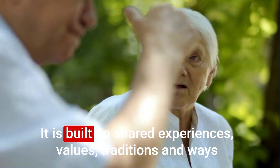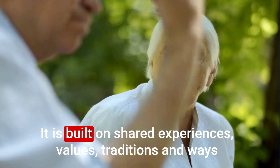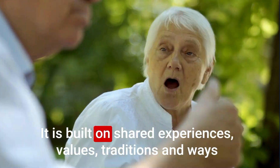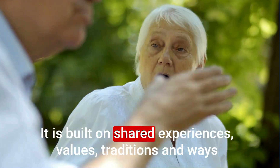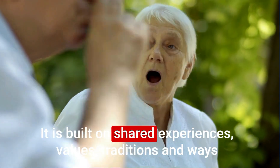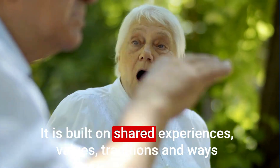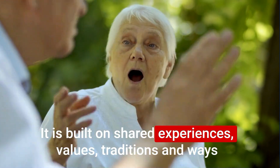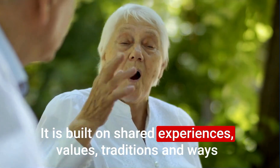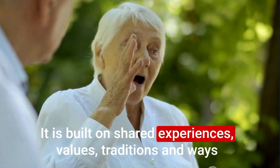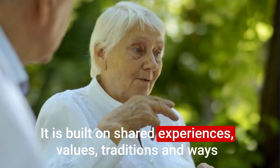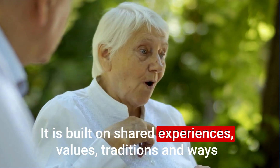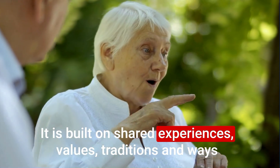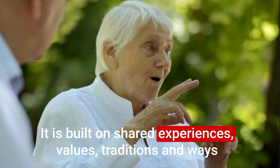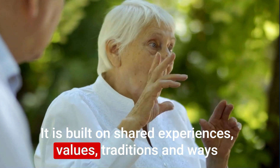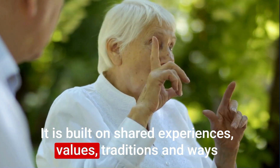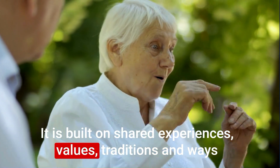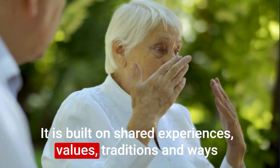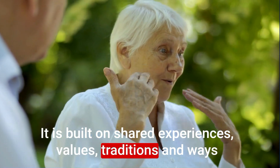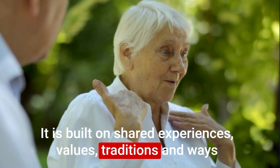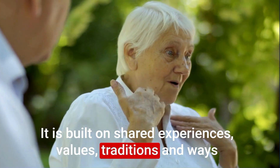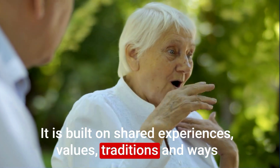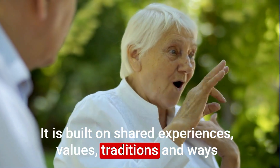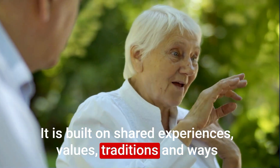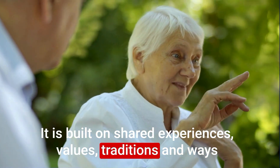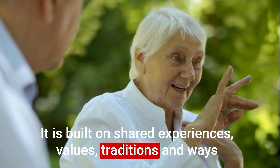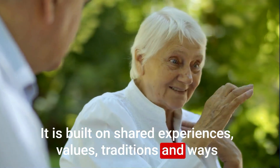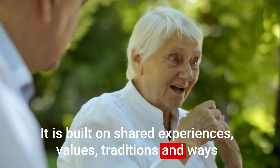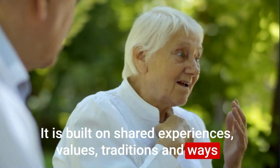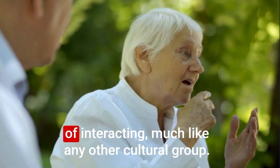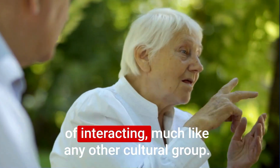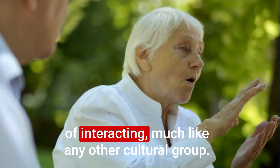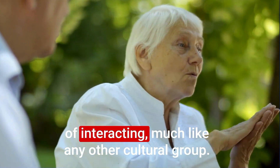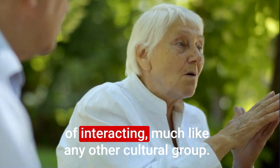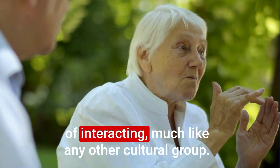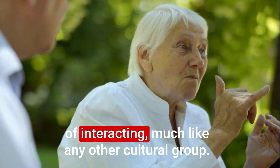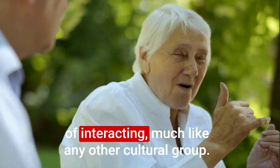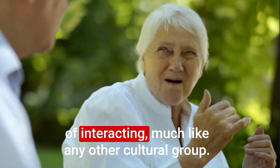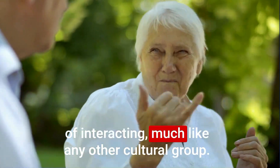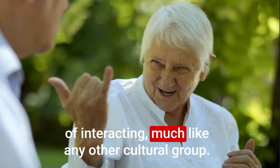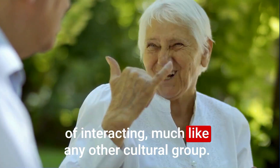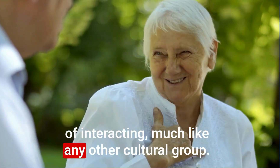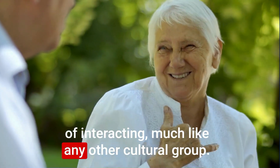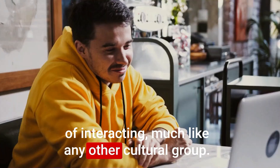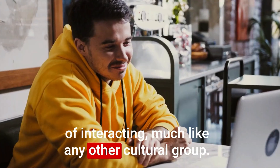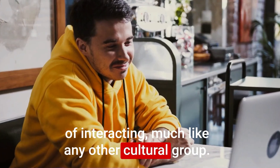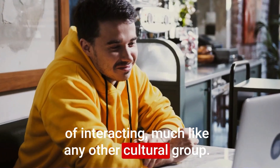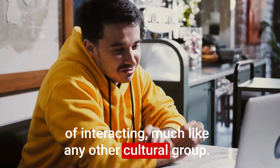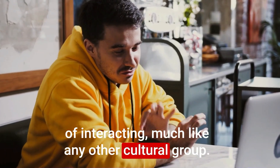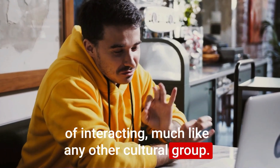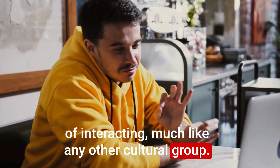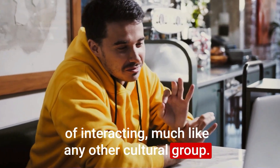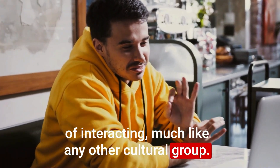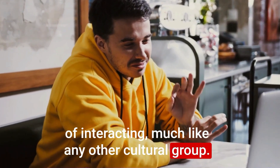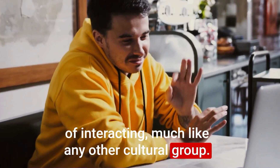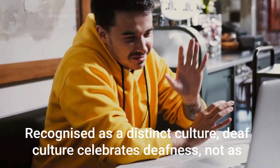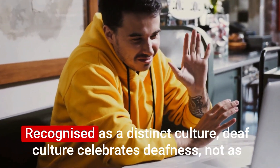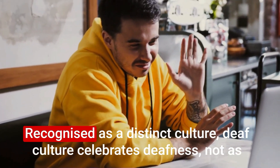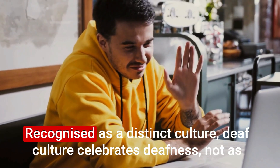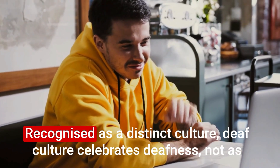on shared experiences, values, traditions, and ways of interacting, much like any other cultural group. Recognized